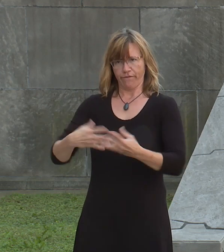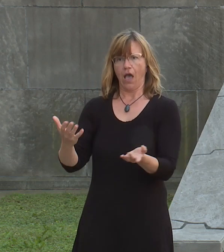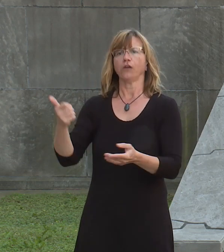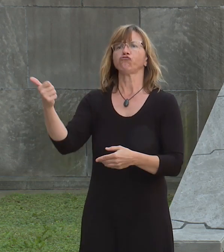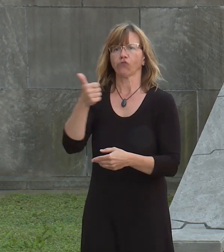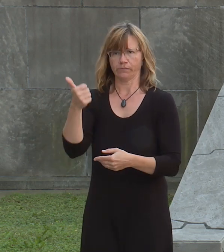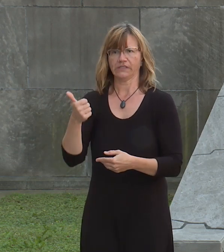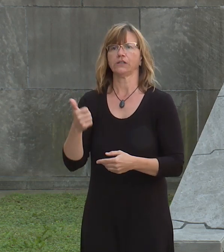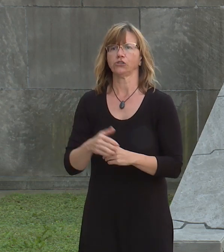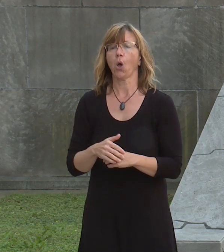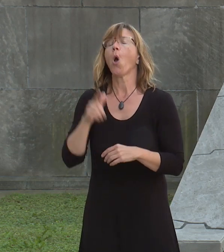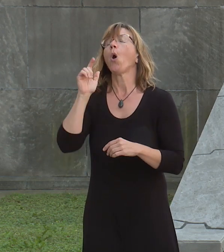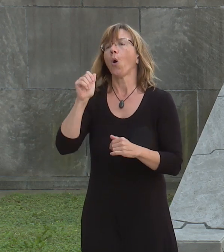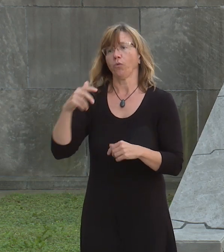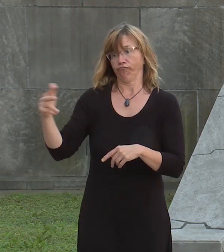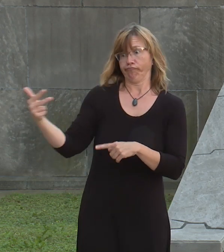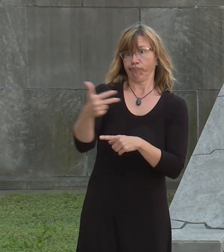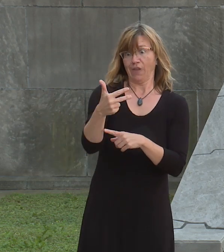410-372-3444 or email